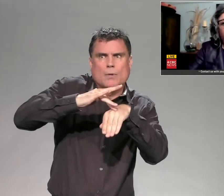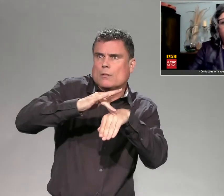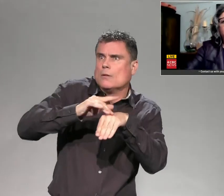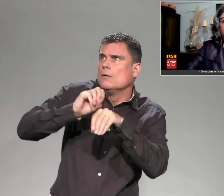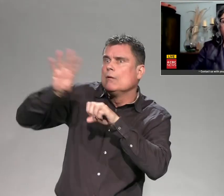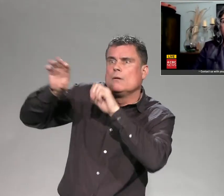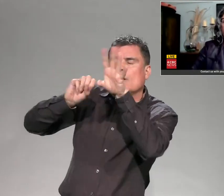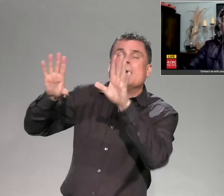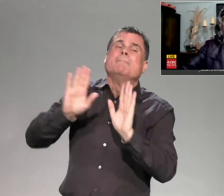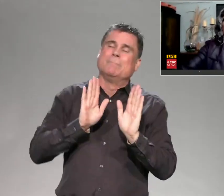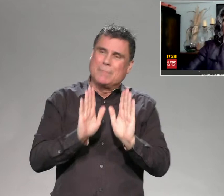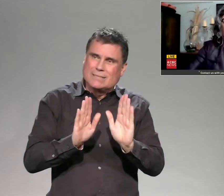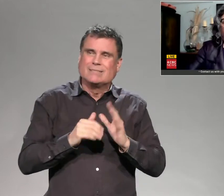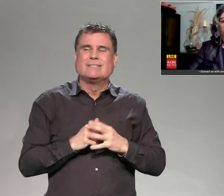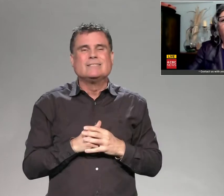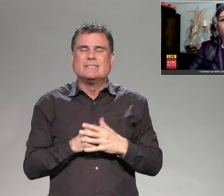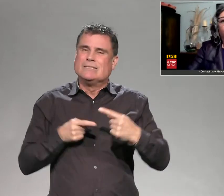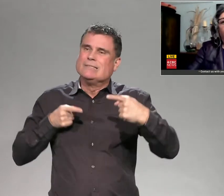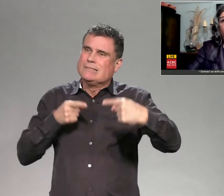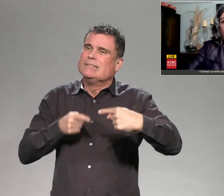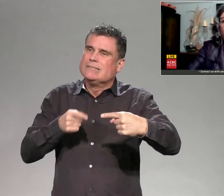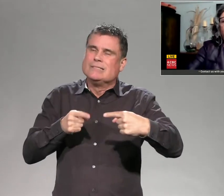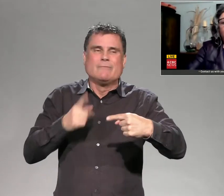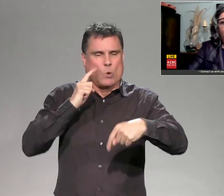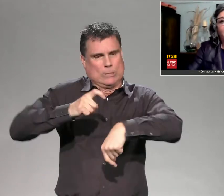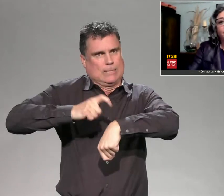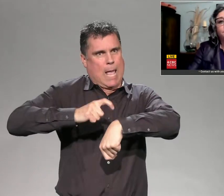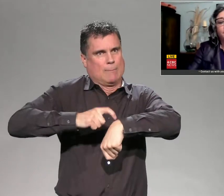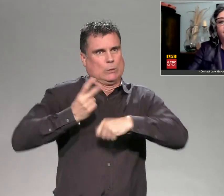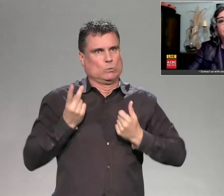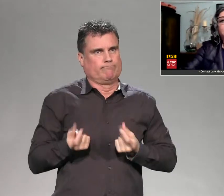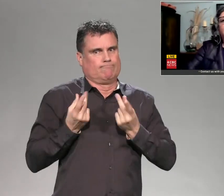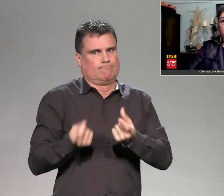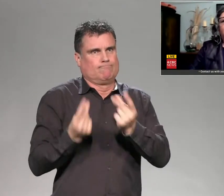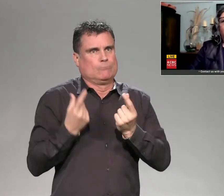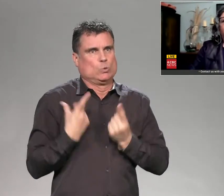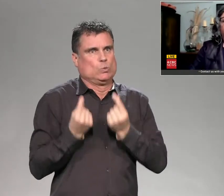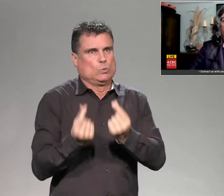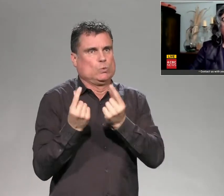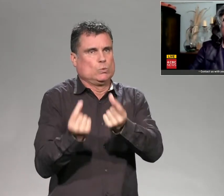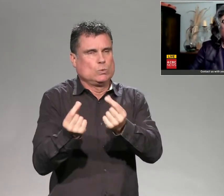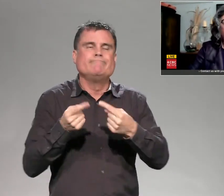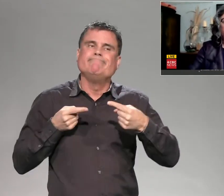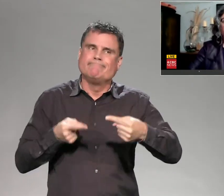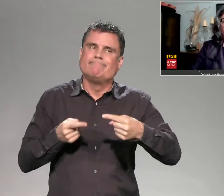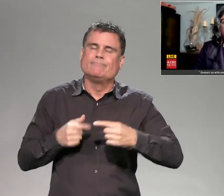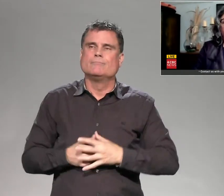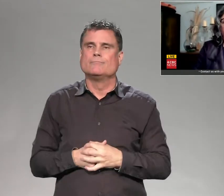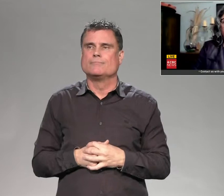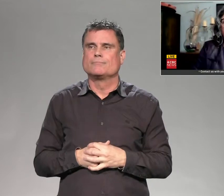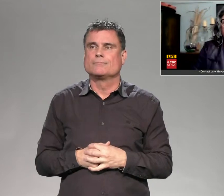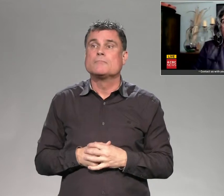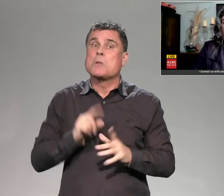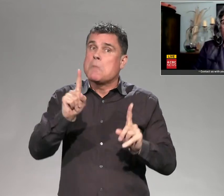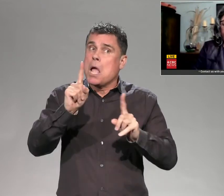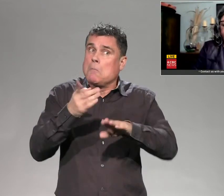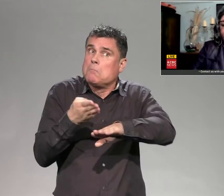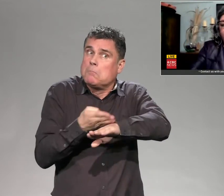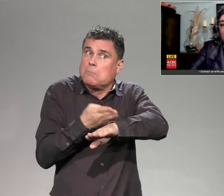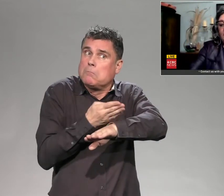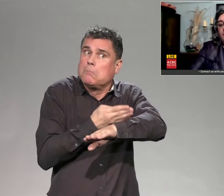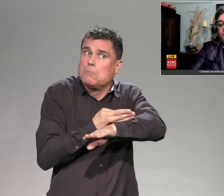really struggled to make sure that we have what we need to have in place, but that's changing as the vaccine